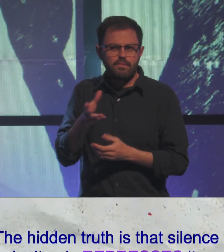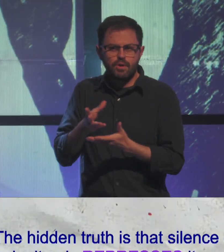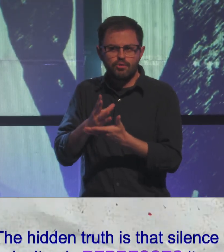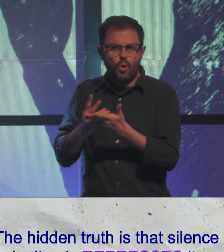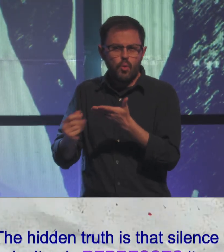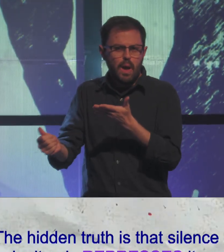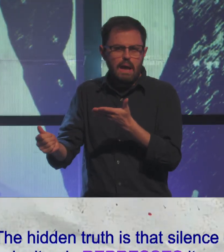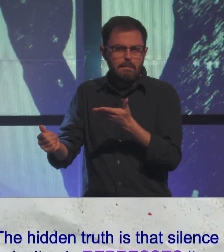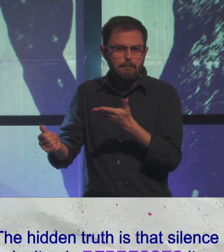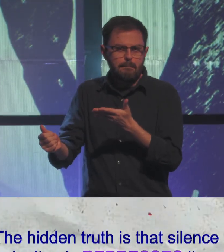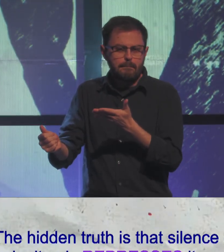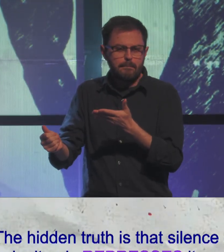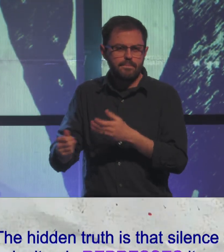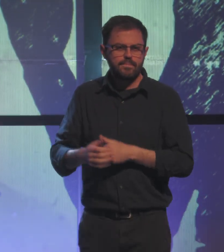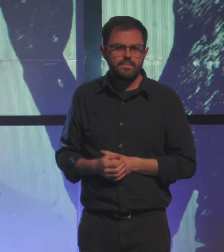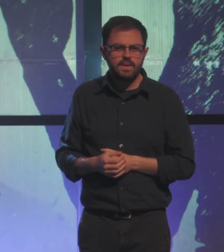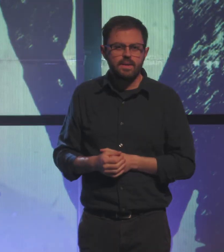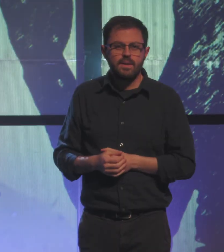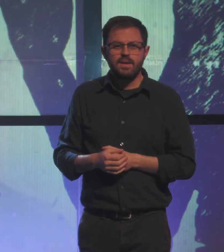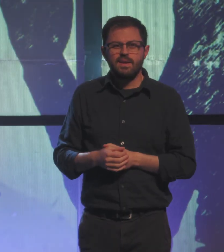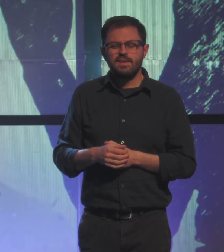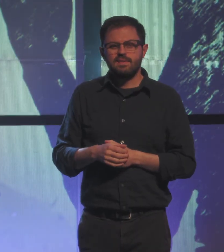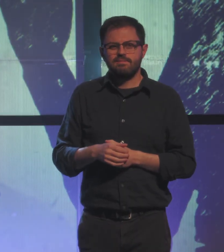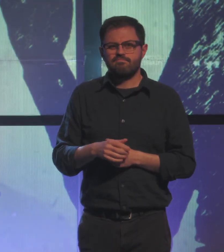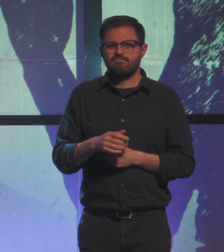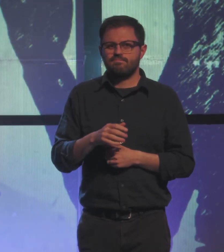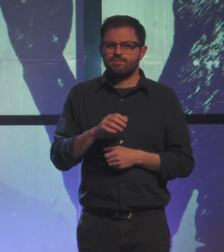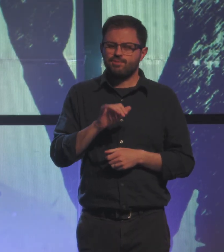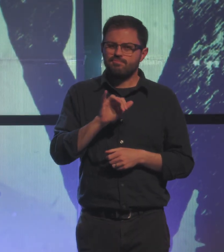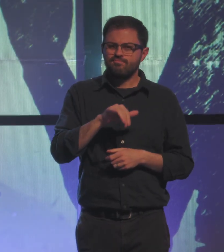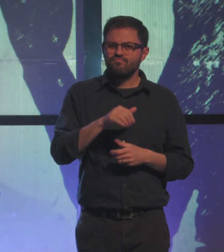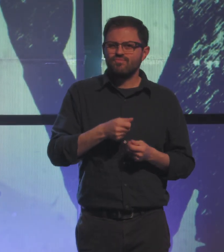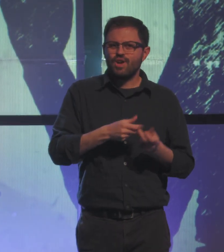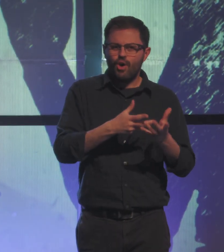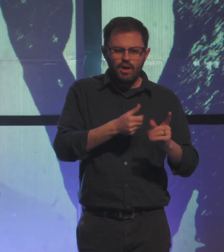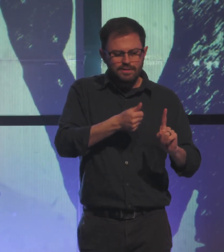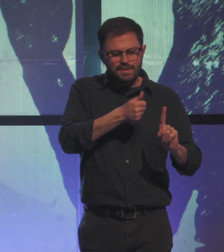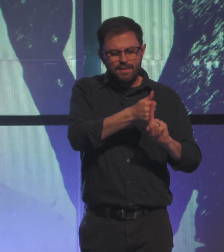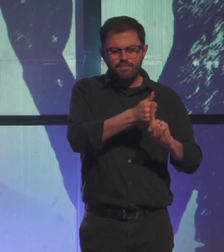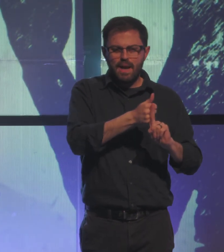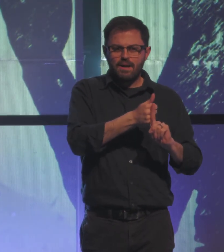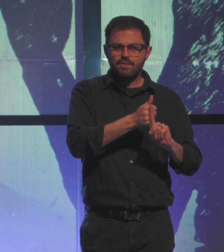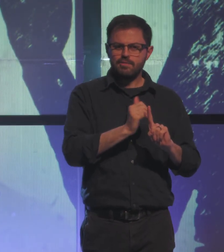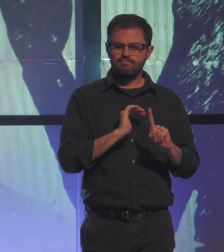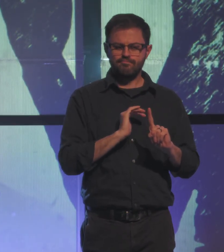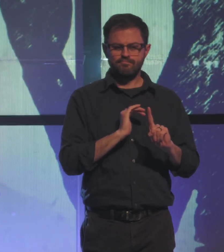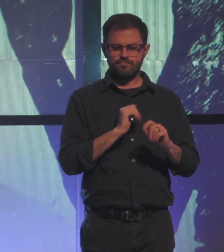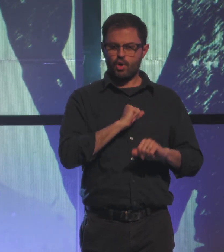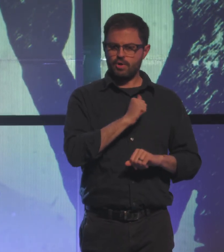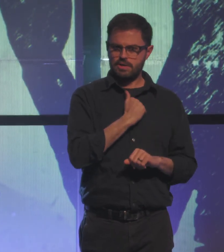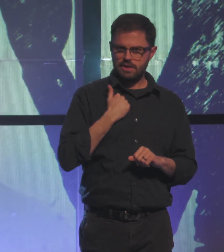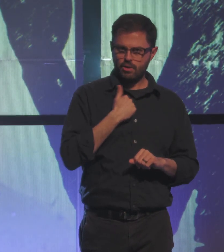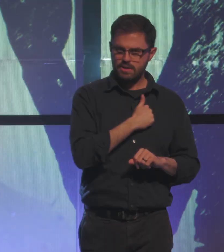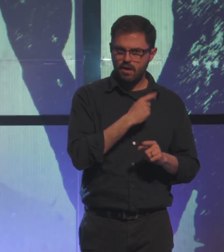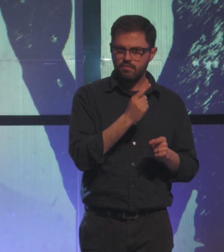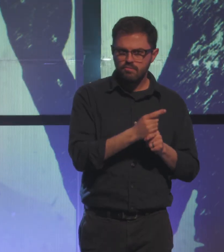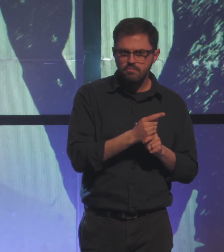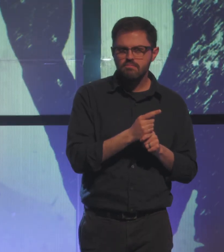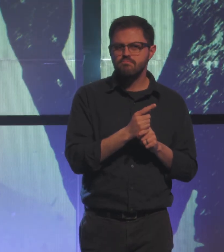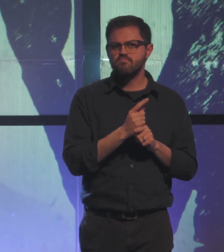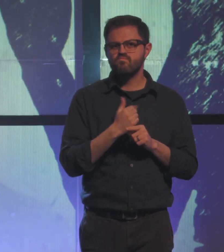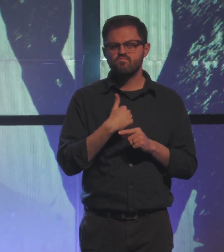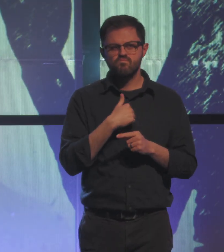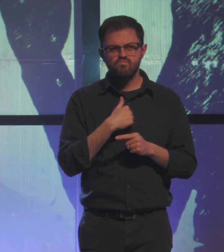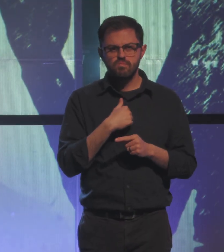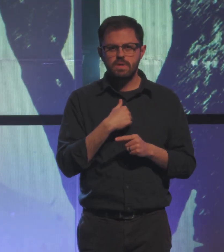anywhere. And the silence, it not only impacts our relationship with ourselves, right, as we are quiet about our pain and we